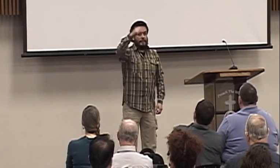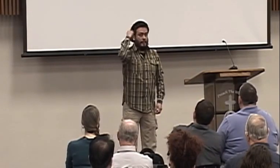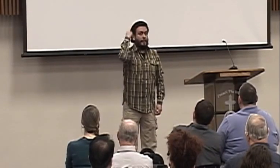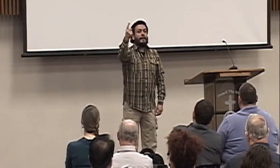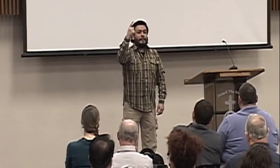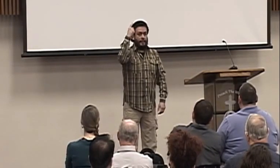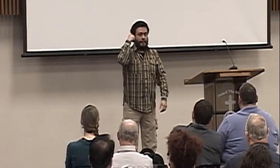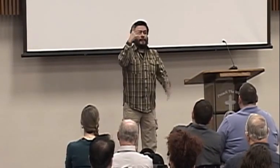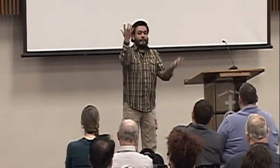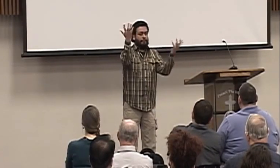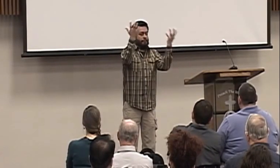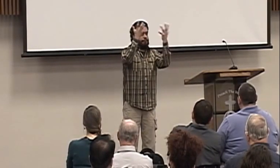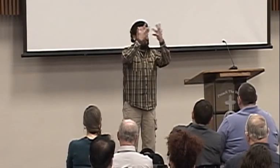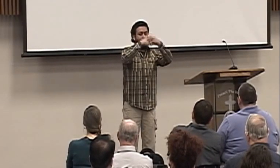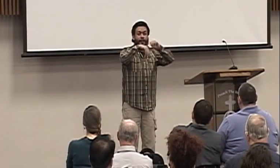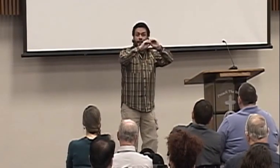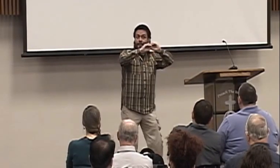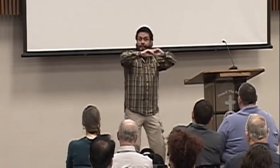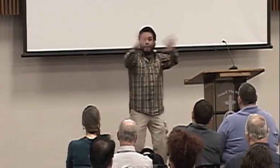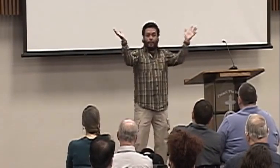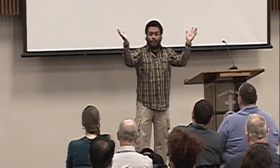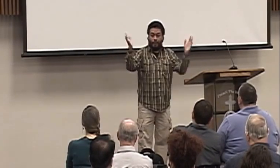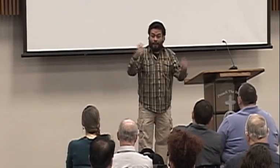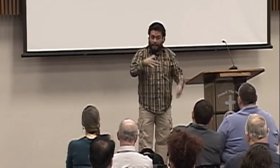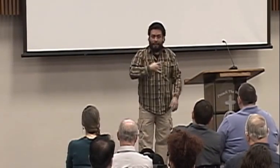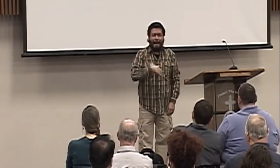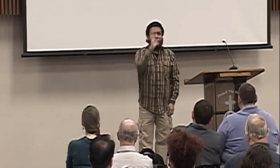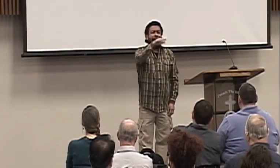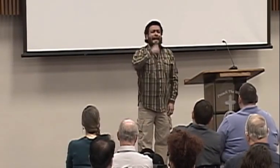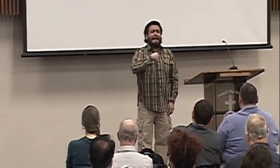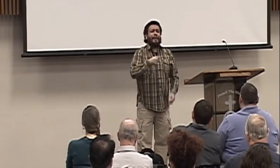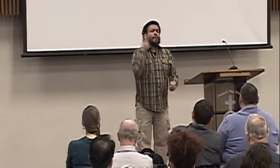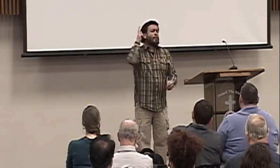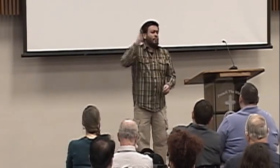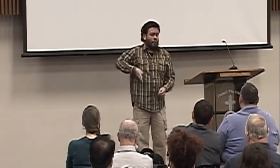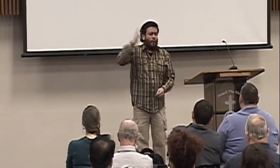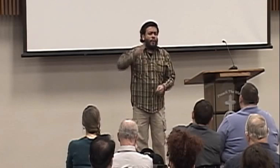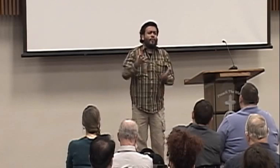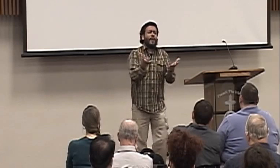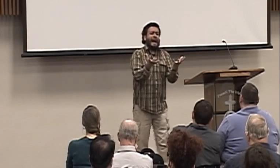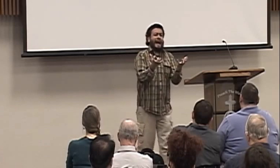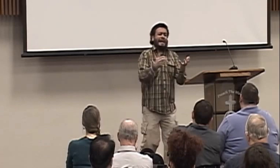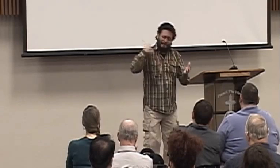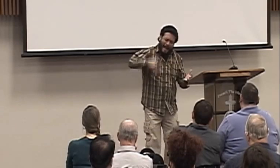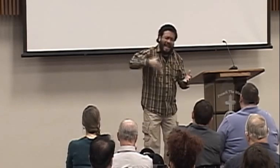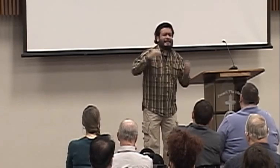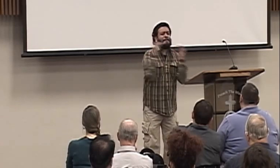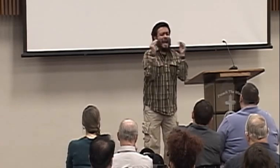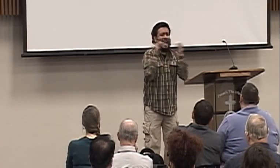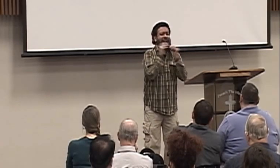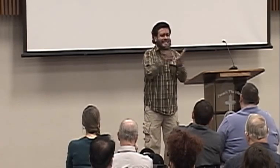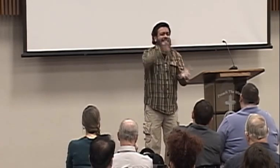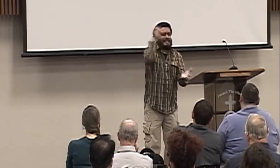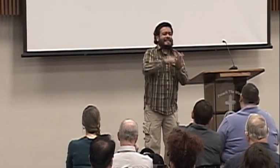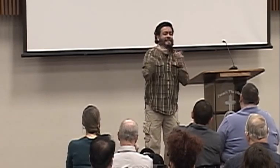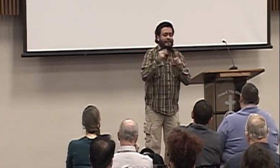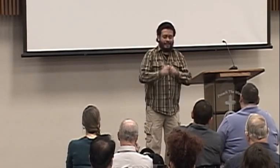we understand that. We understand that. It's all clear to us. They said, hey, Hugo said, hey, I want us to study every single